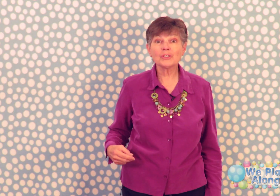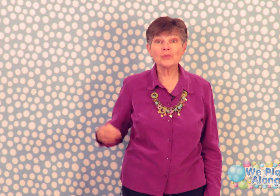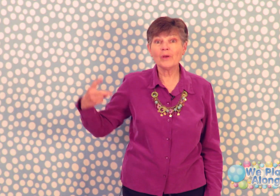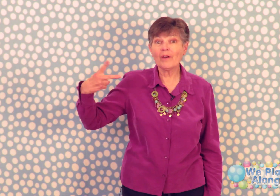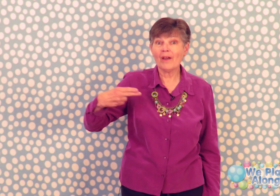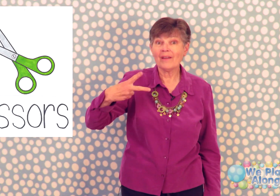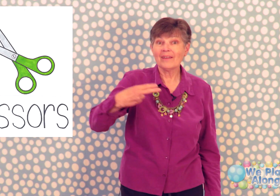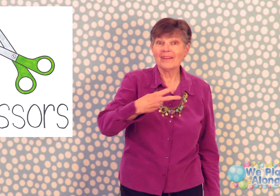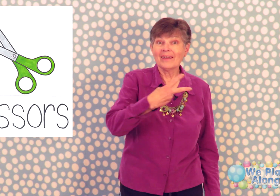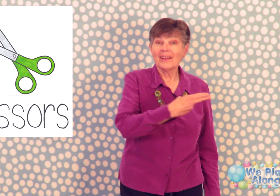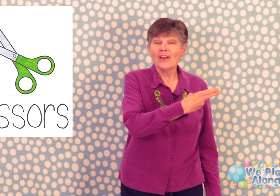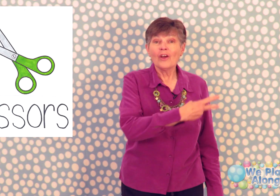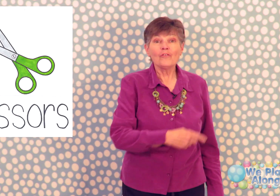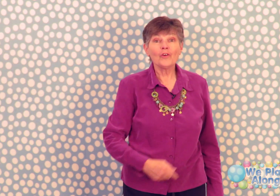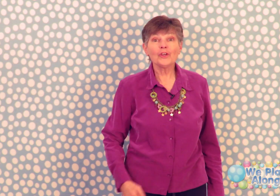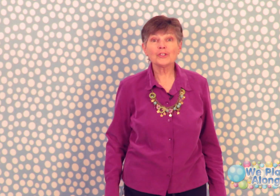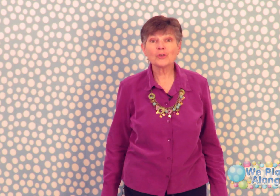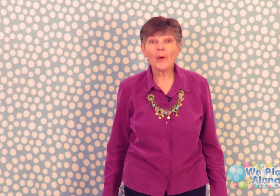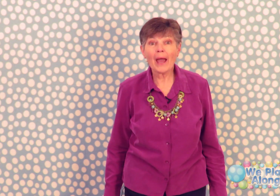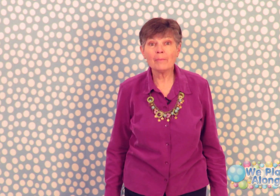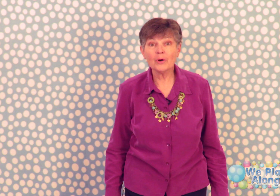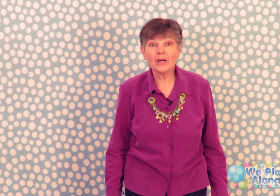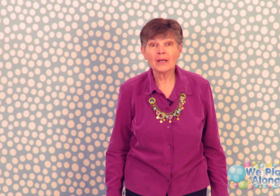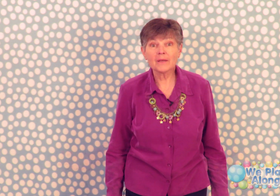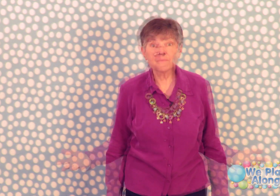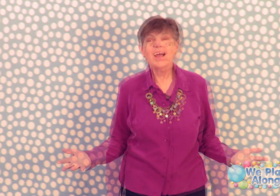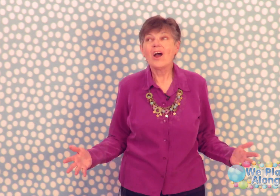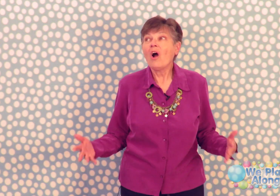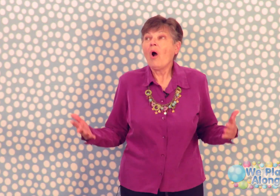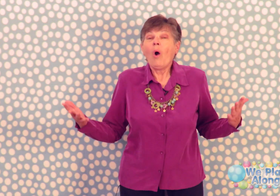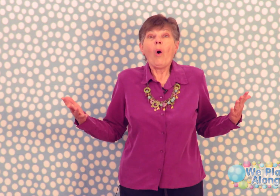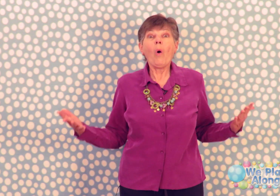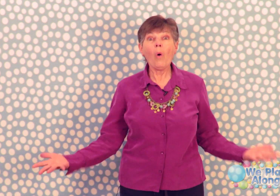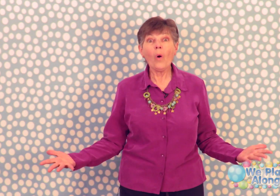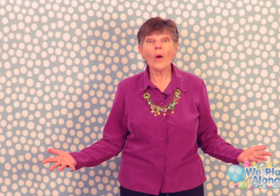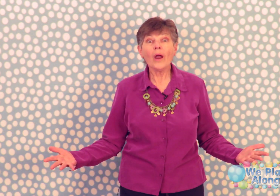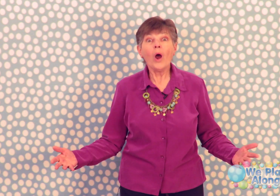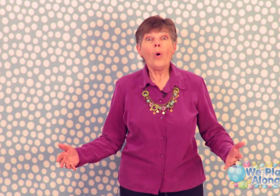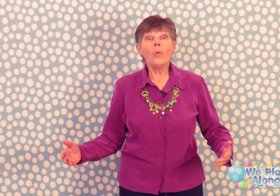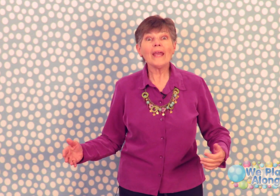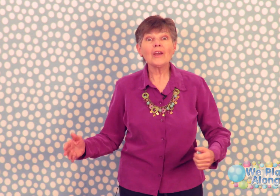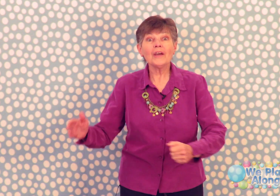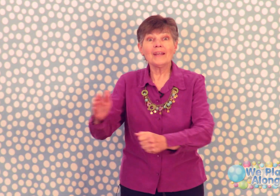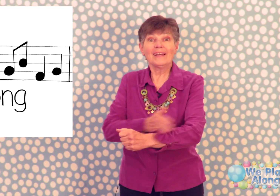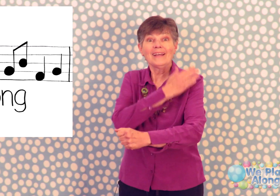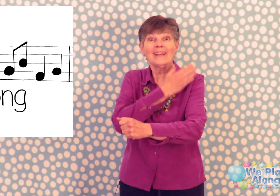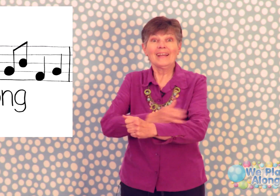pictures with our, for your scrapbook. Or we could